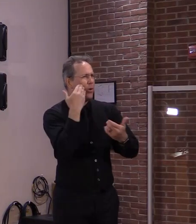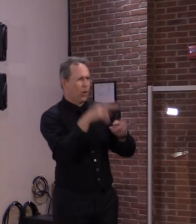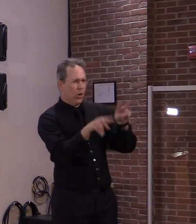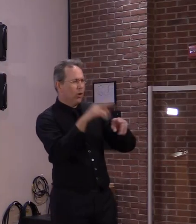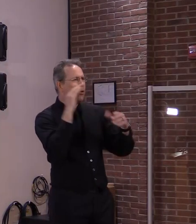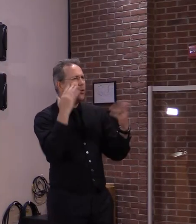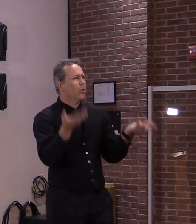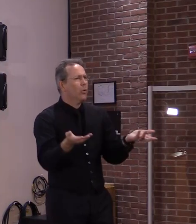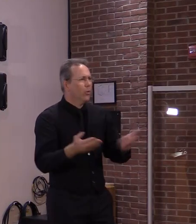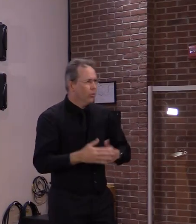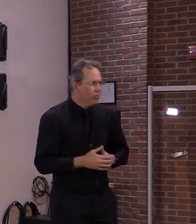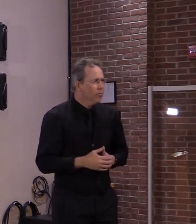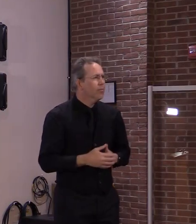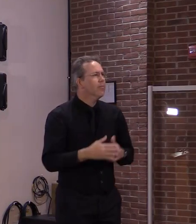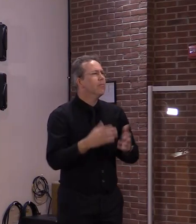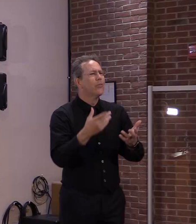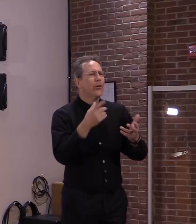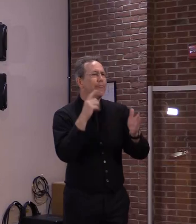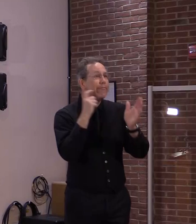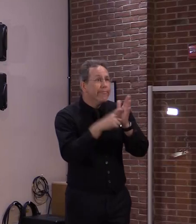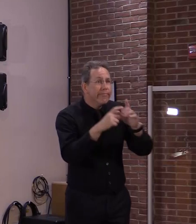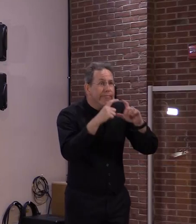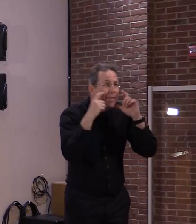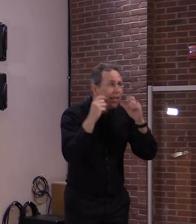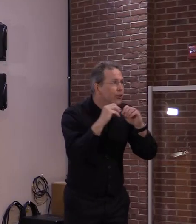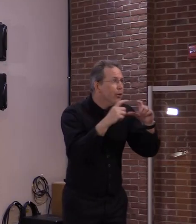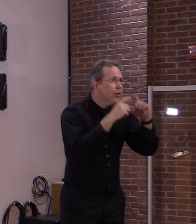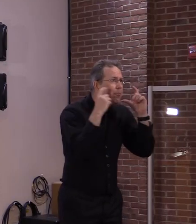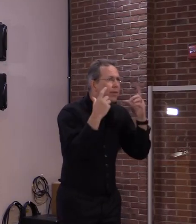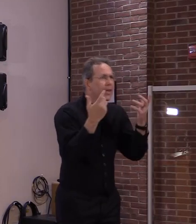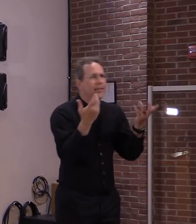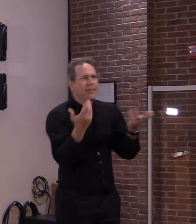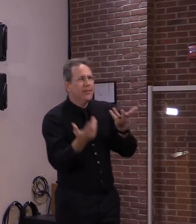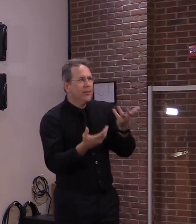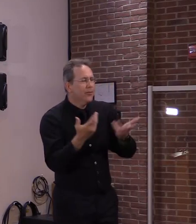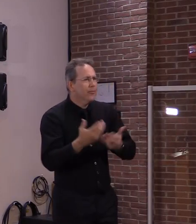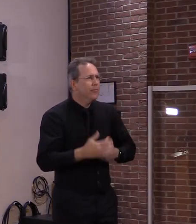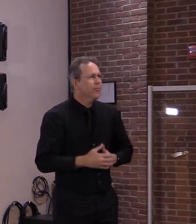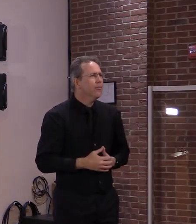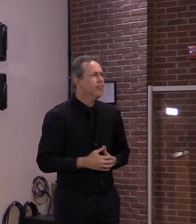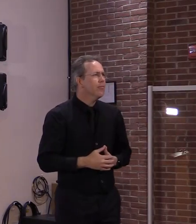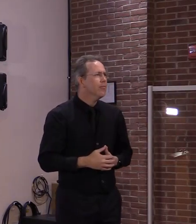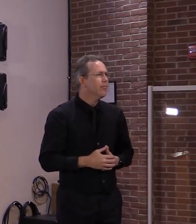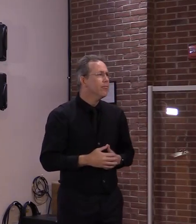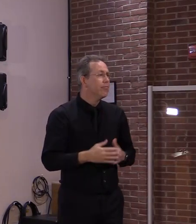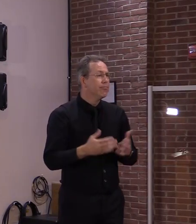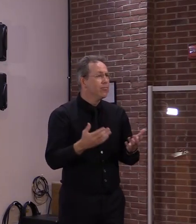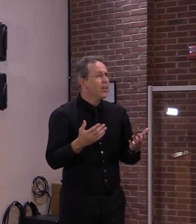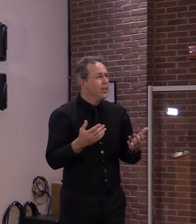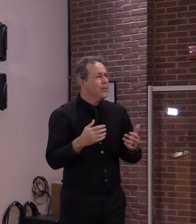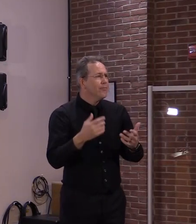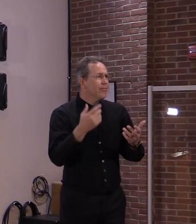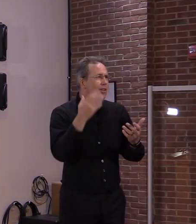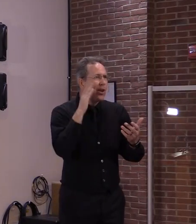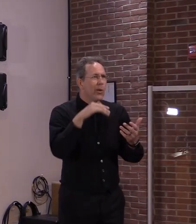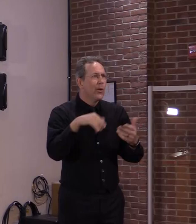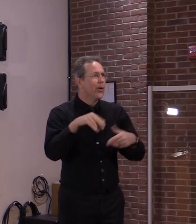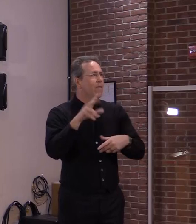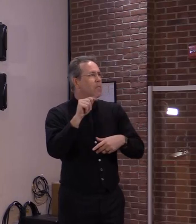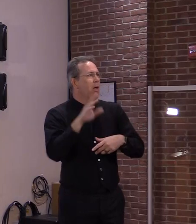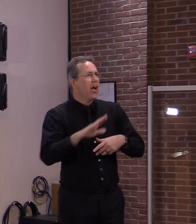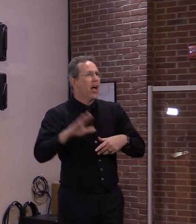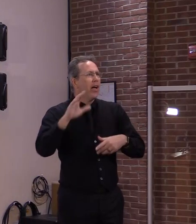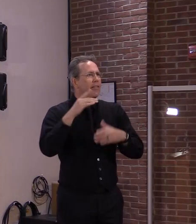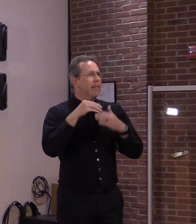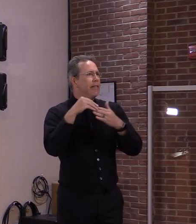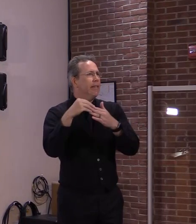just within the borders of Vermont, but anywhere you choose to go in the world, and certainly in the country. So